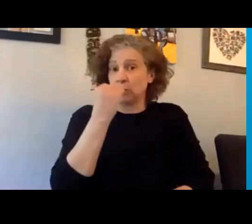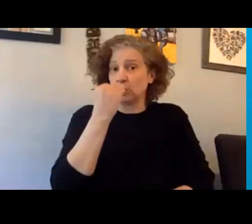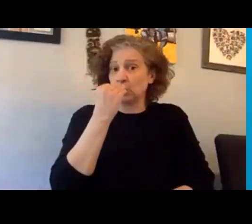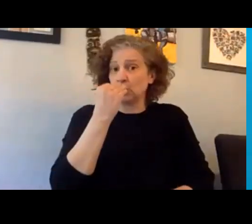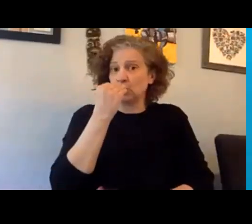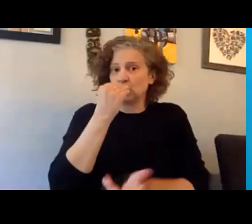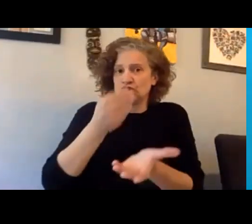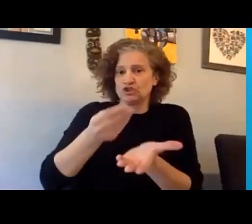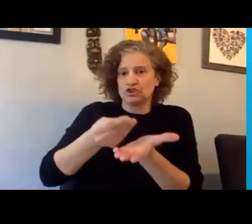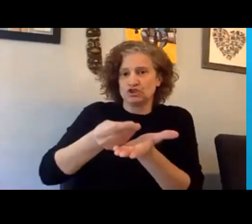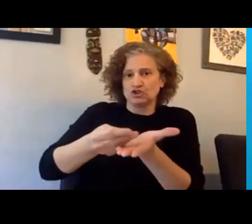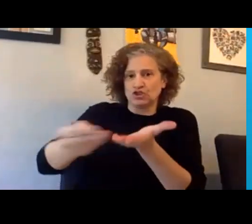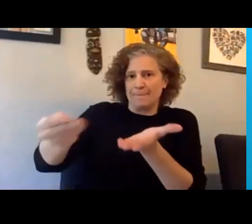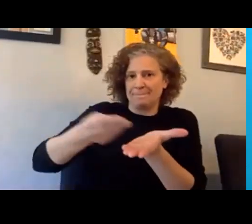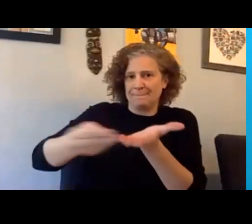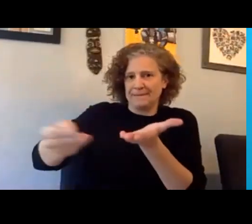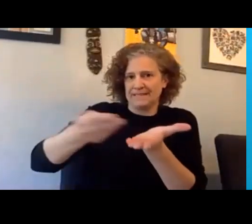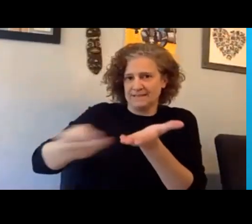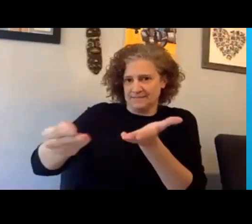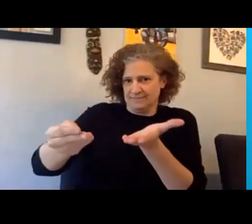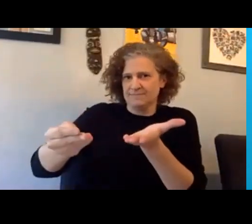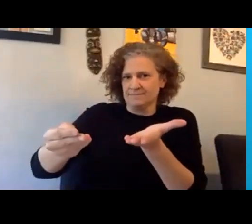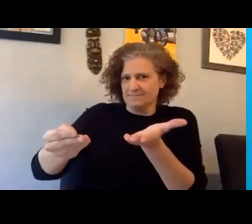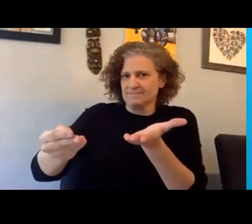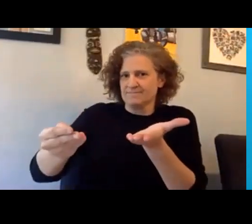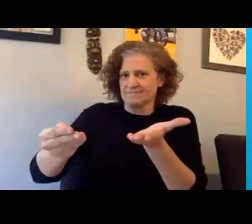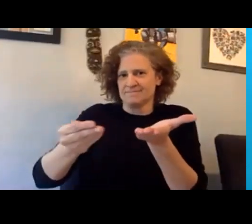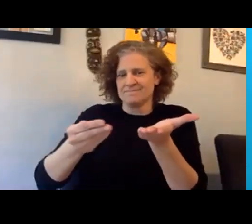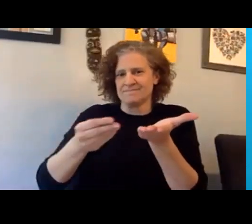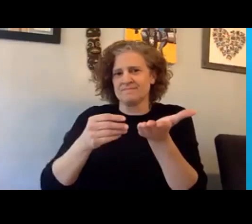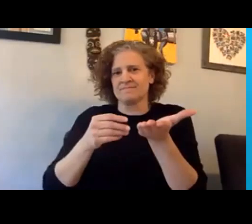Oh, food shopping, you want to see food shopping again. Food shopping.